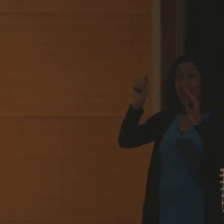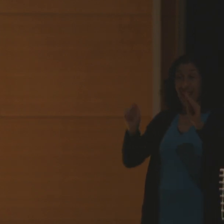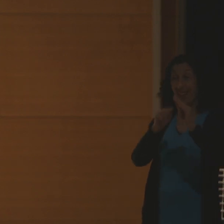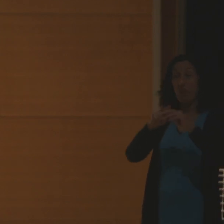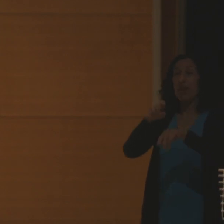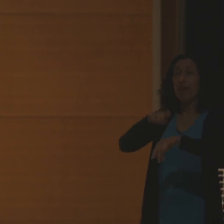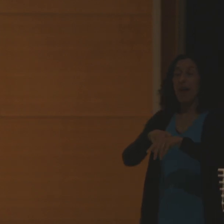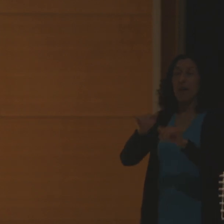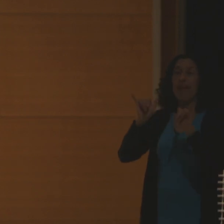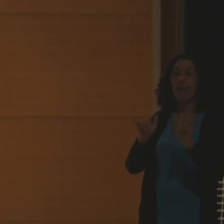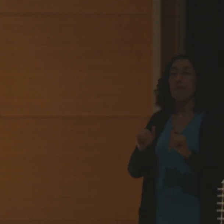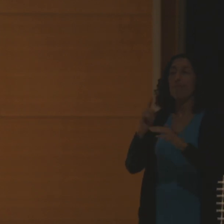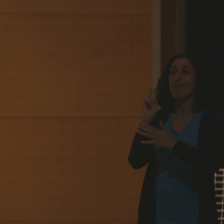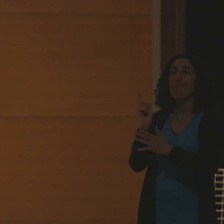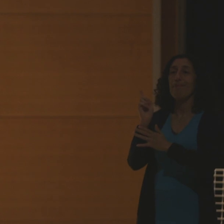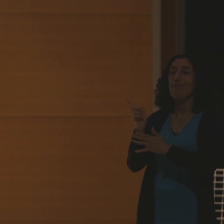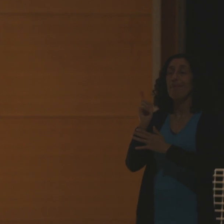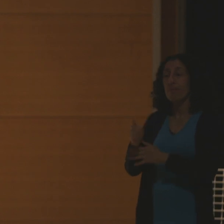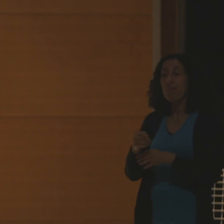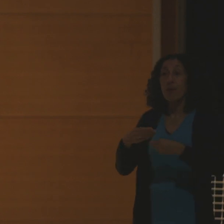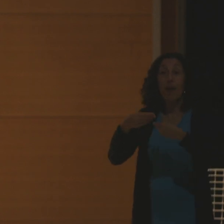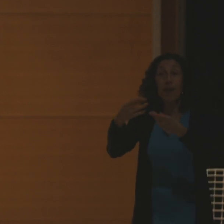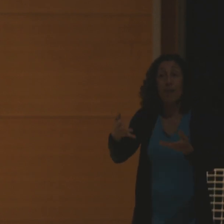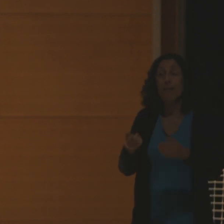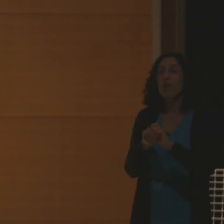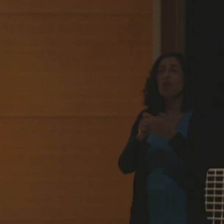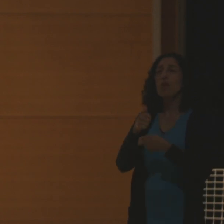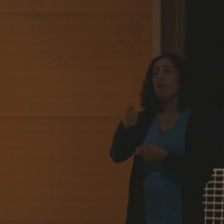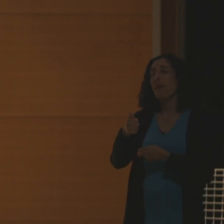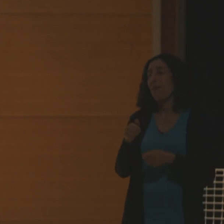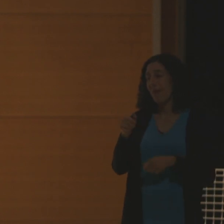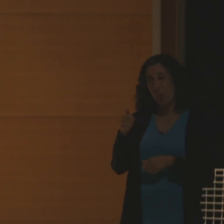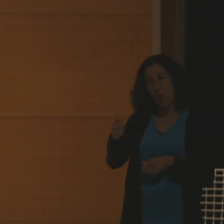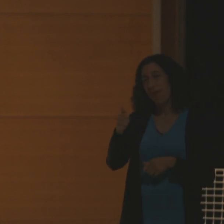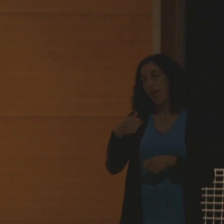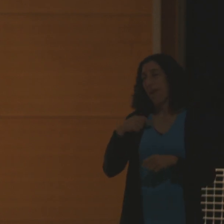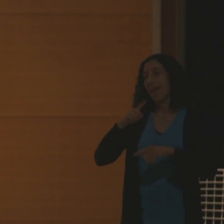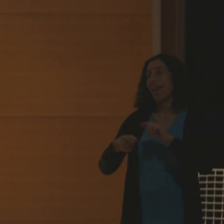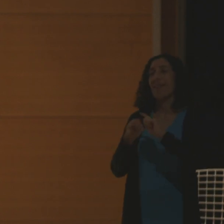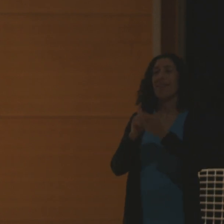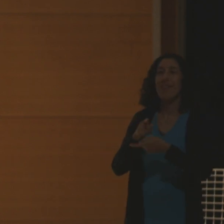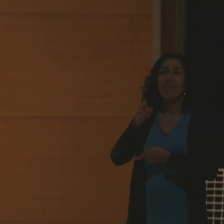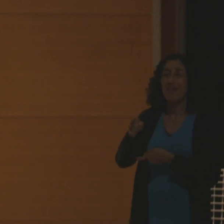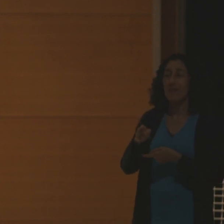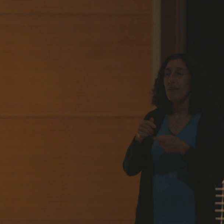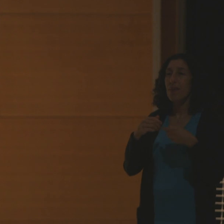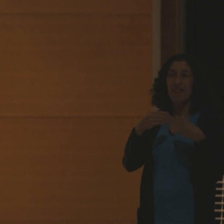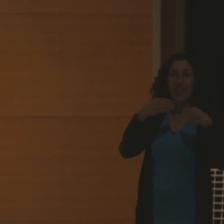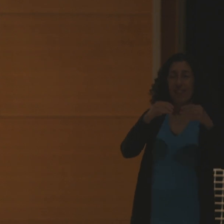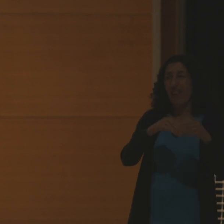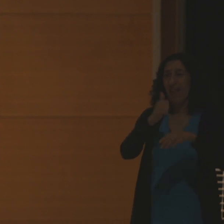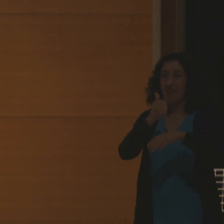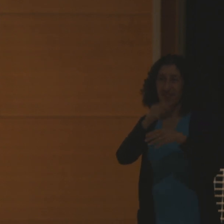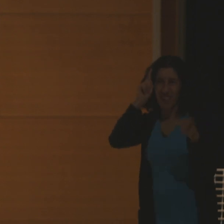give you the tools to change, but only you can change yourself. And if I am successful in teaching you how to sell and fix the game, I ask